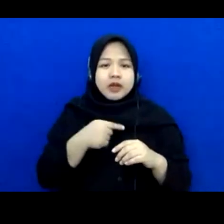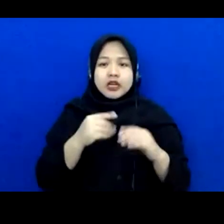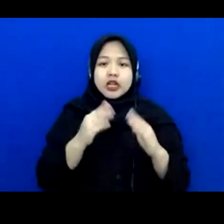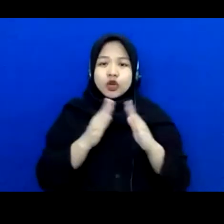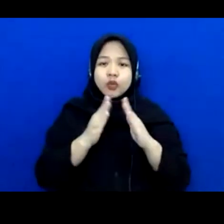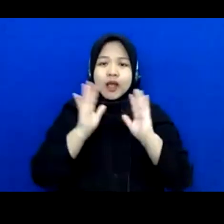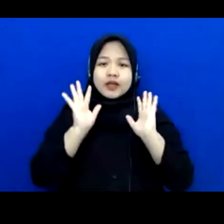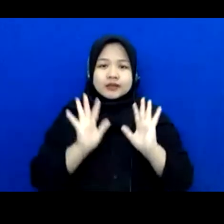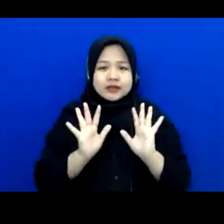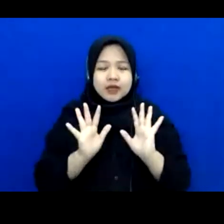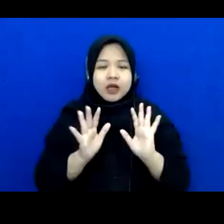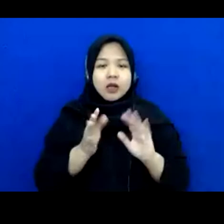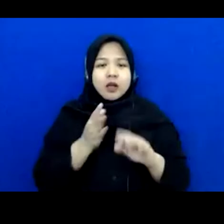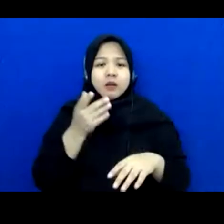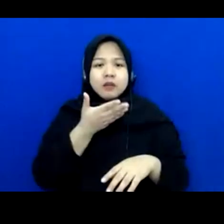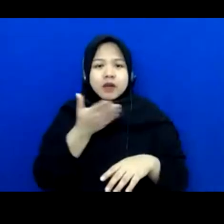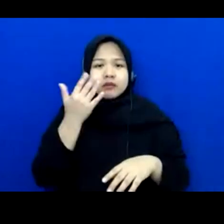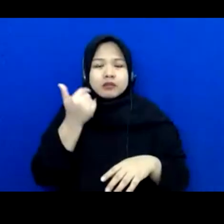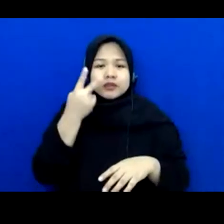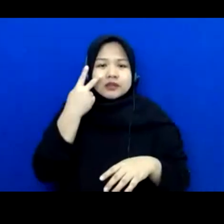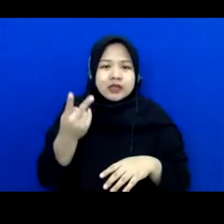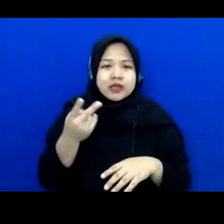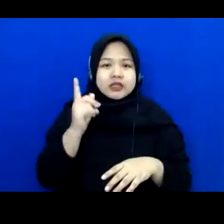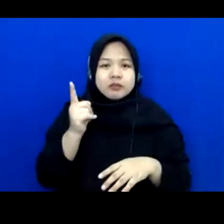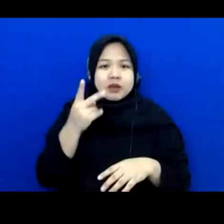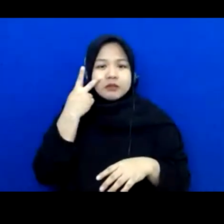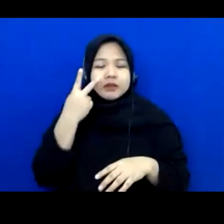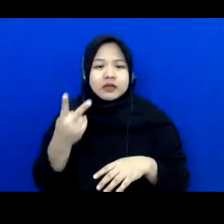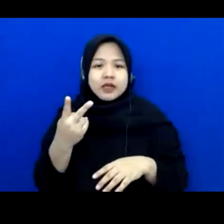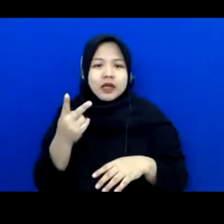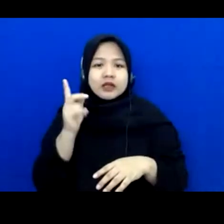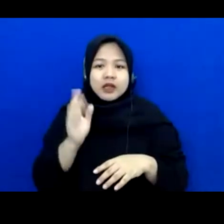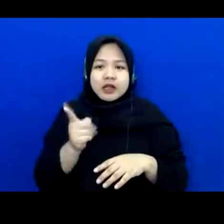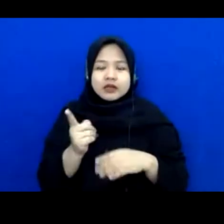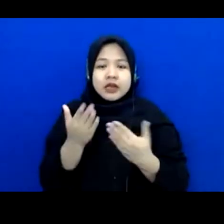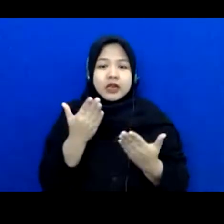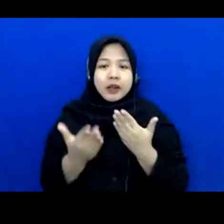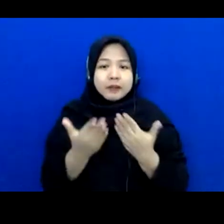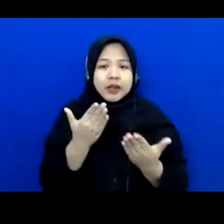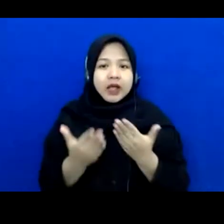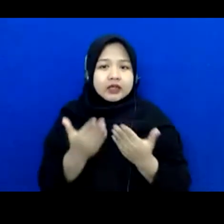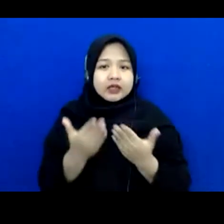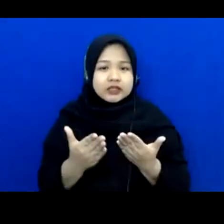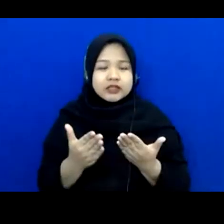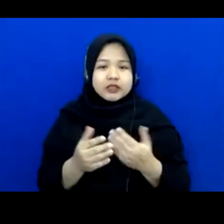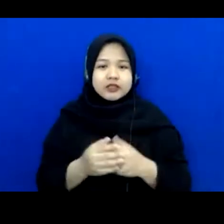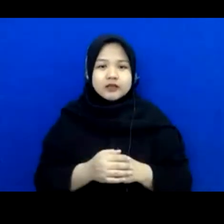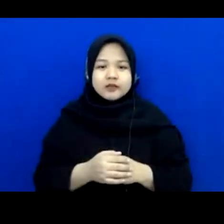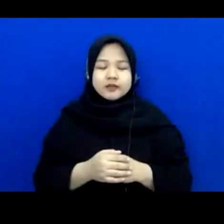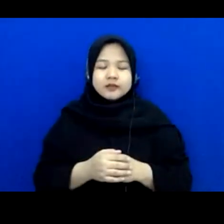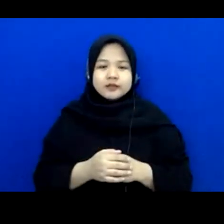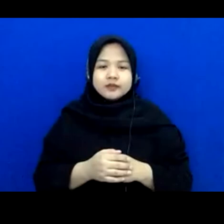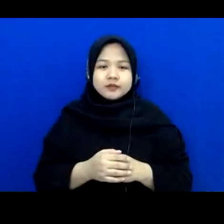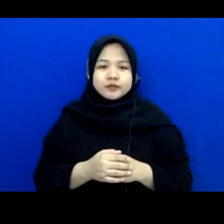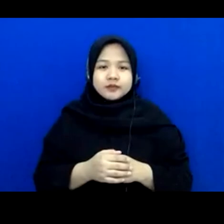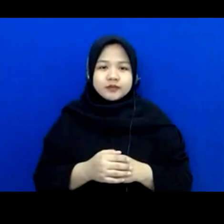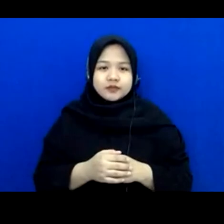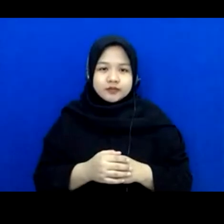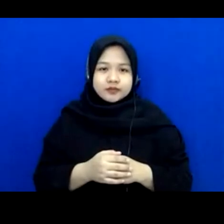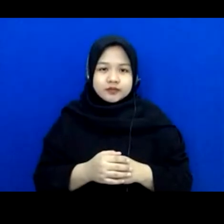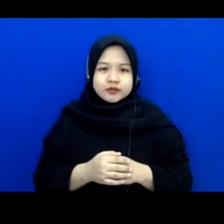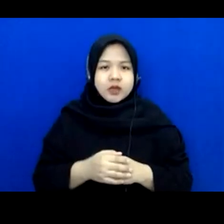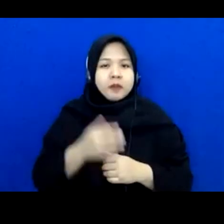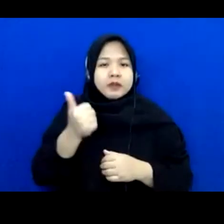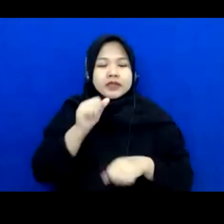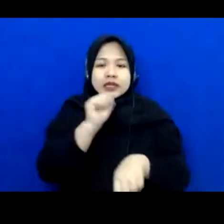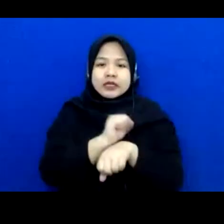yeah, they can take, they love because they can see the plant growing, you know. And that is what's so remarkable. Then we have started a